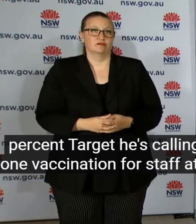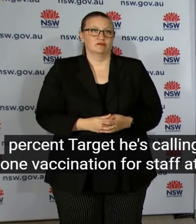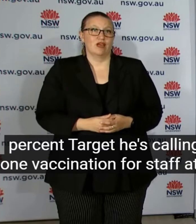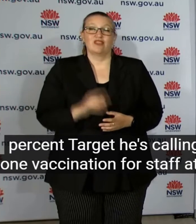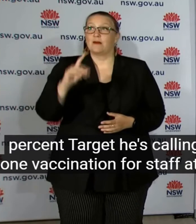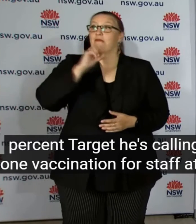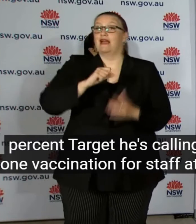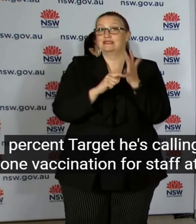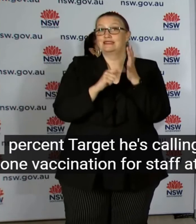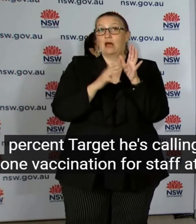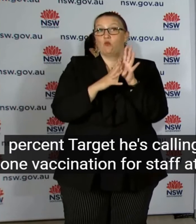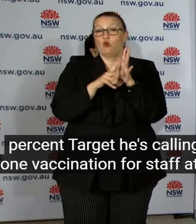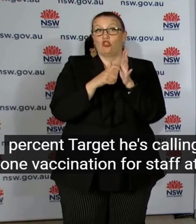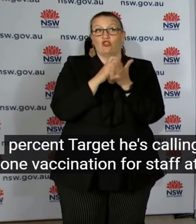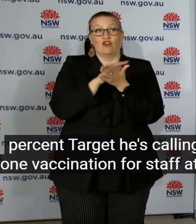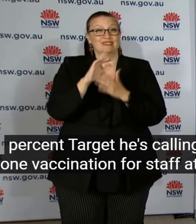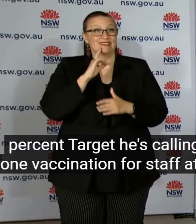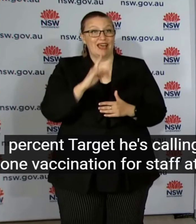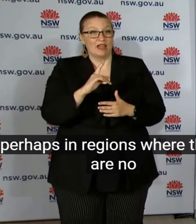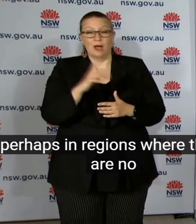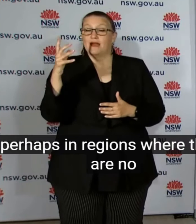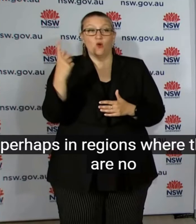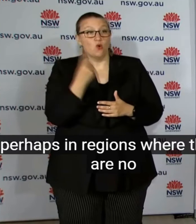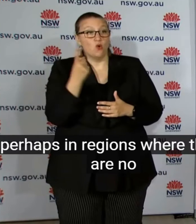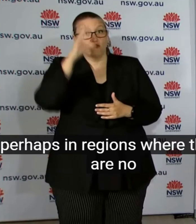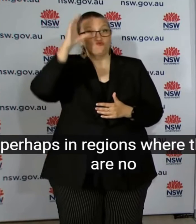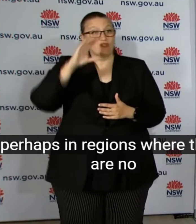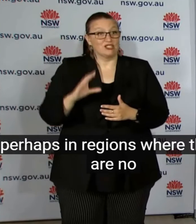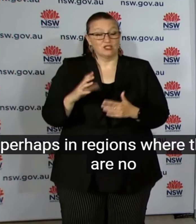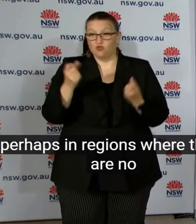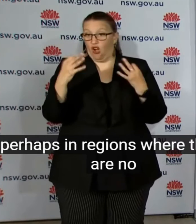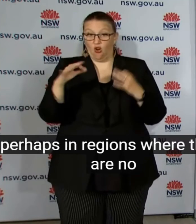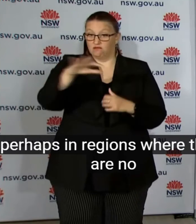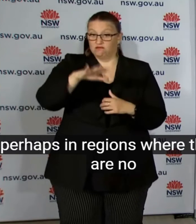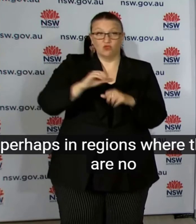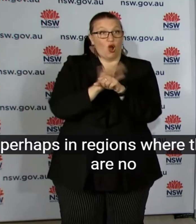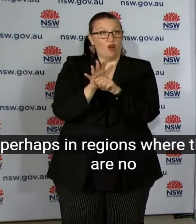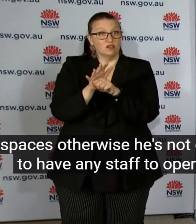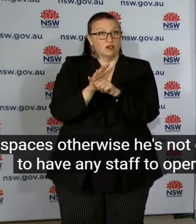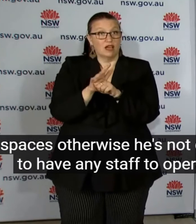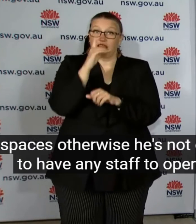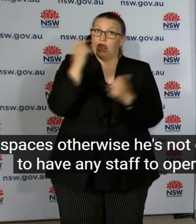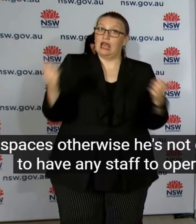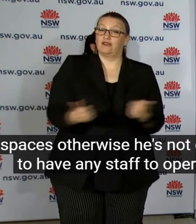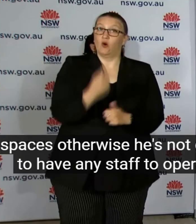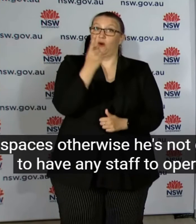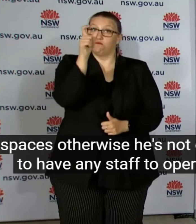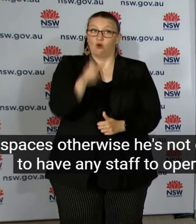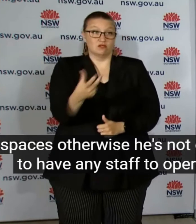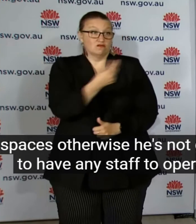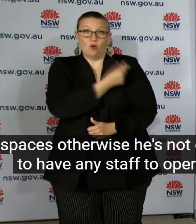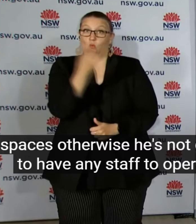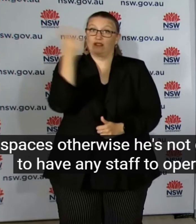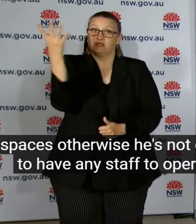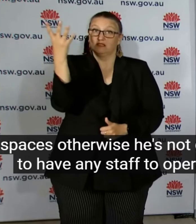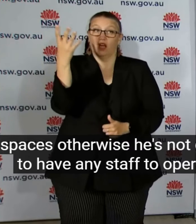are no cases. Otherwise, he's not going to have any staff to operate. What's your response to that? Look, I understand what he's saying, but